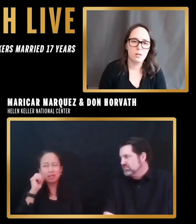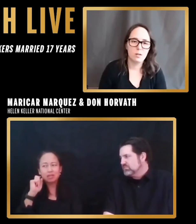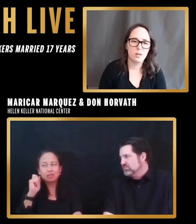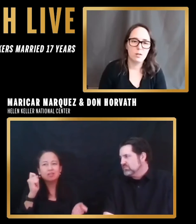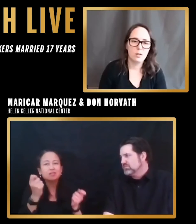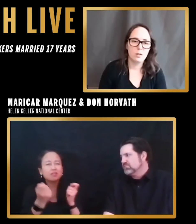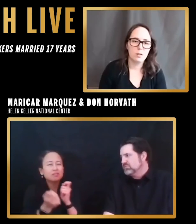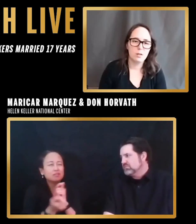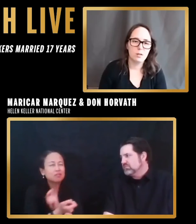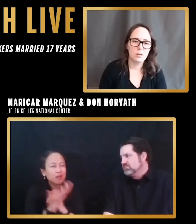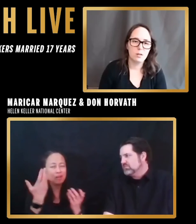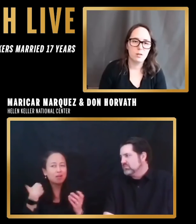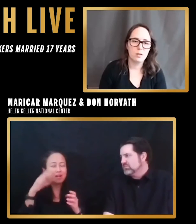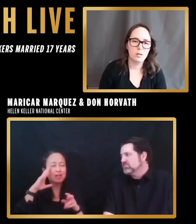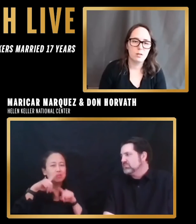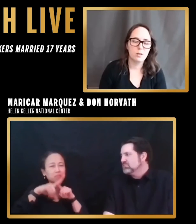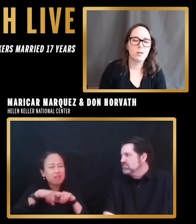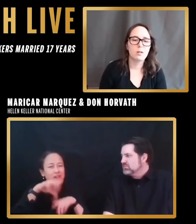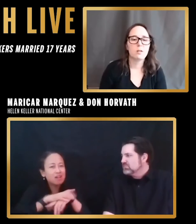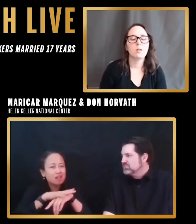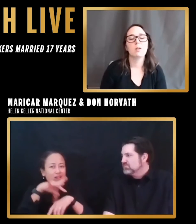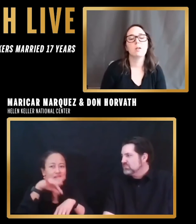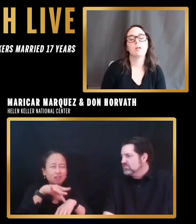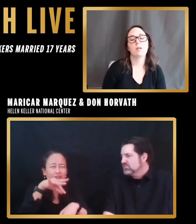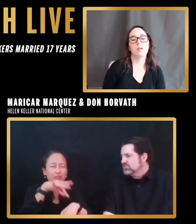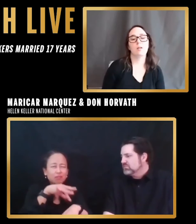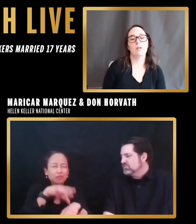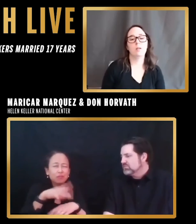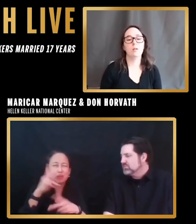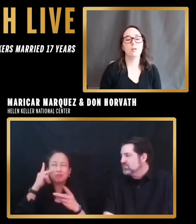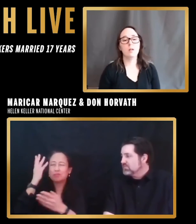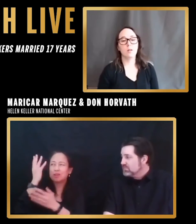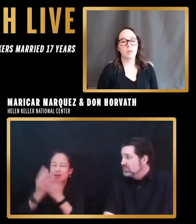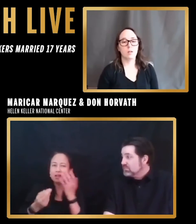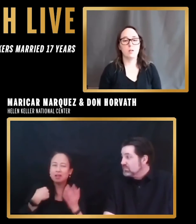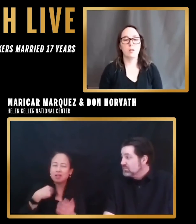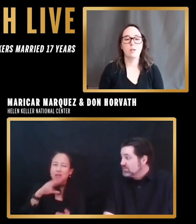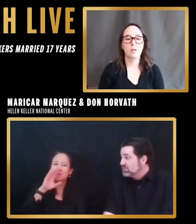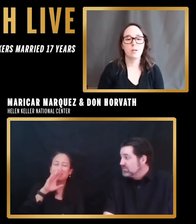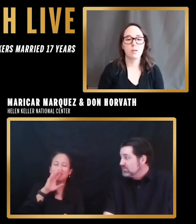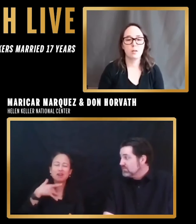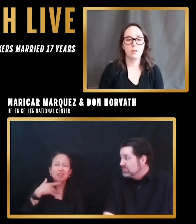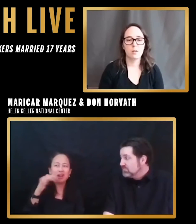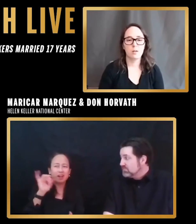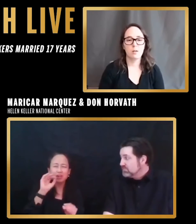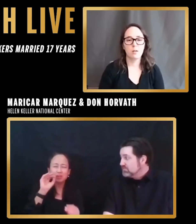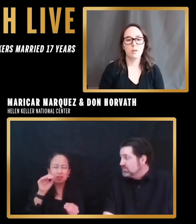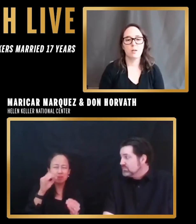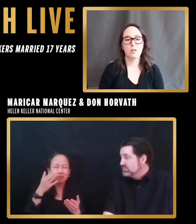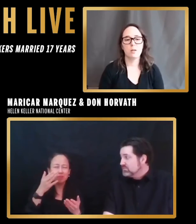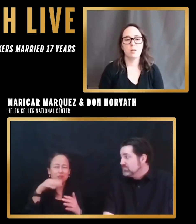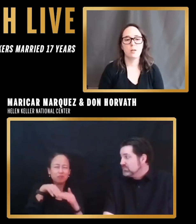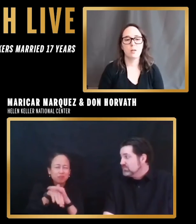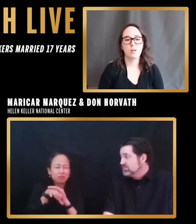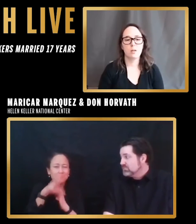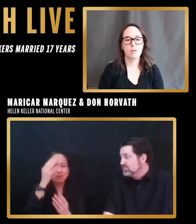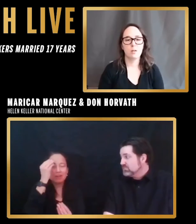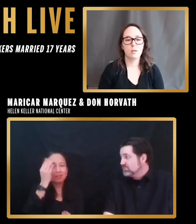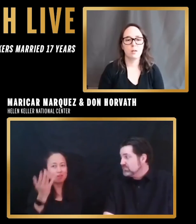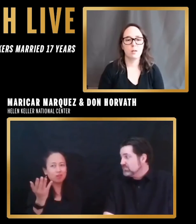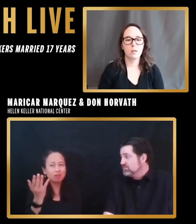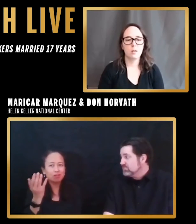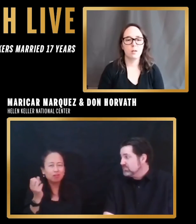started to miss out on some of that environmental information or little nuances in a conversation, but you have to